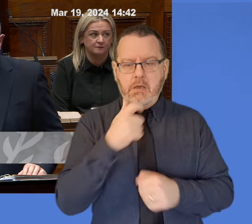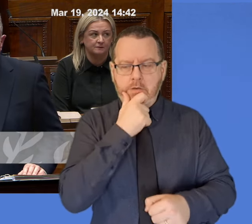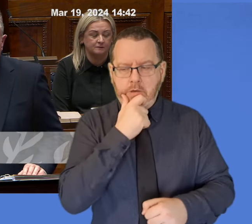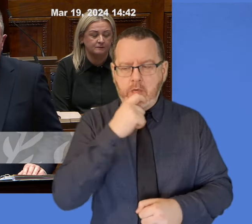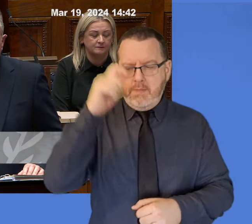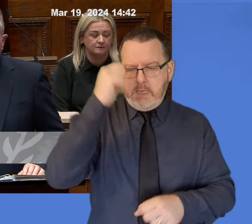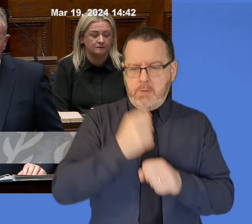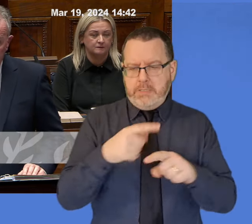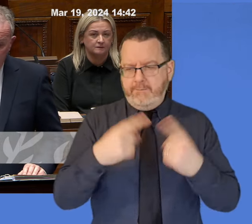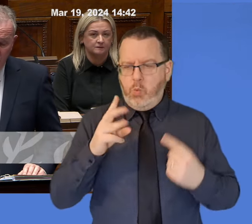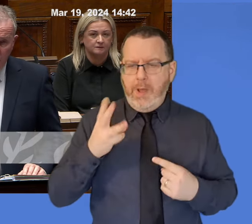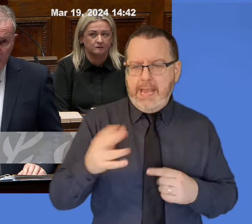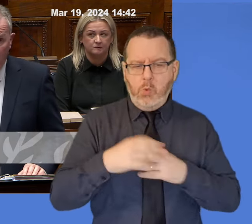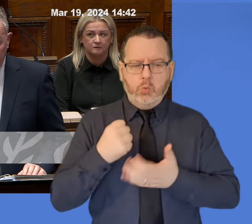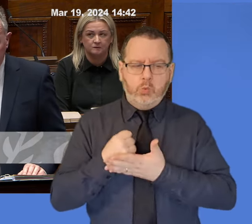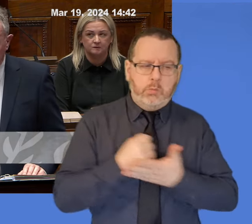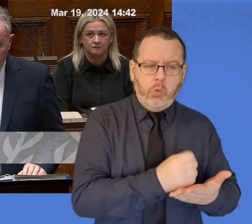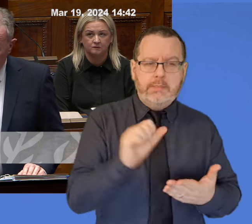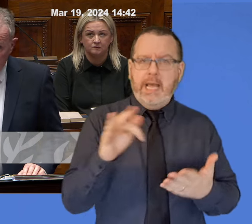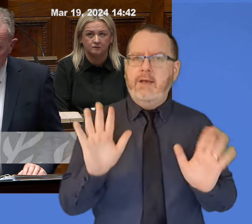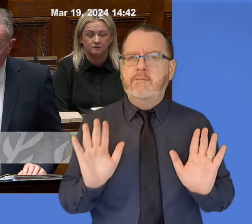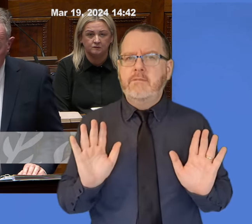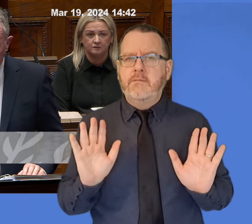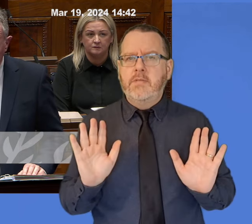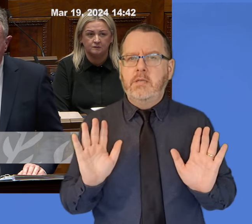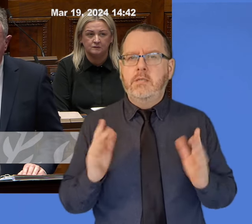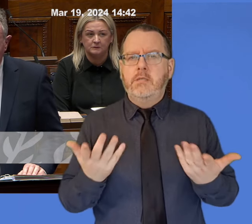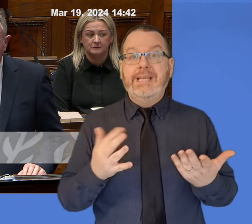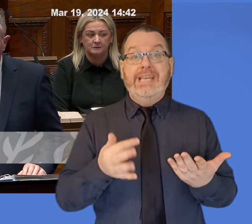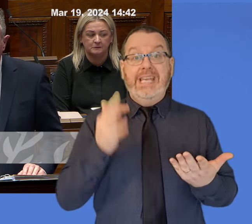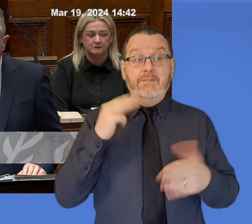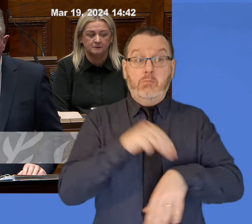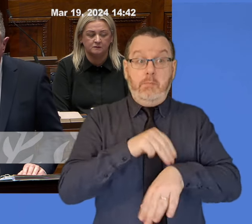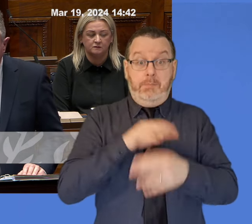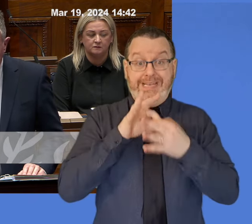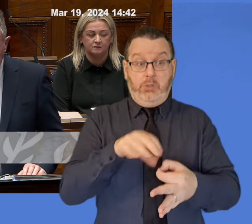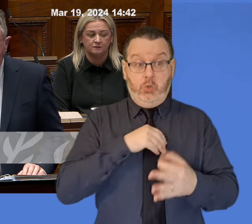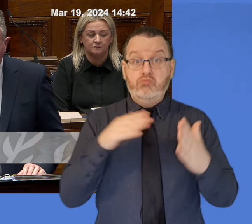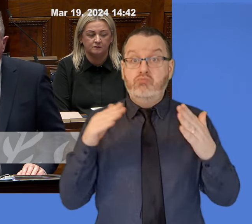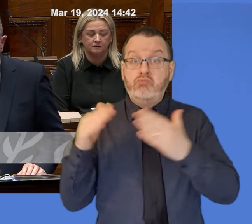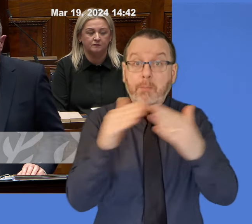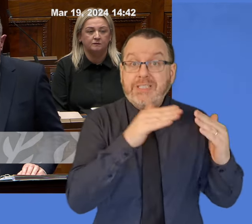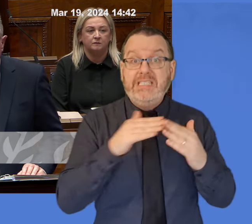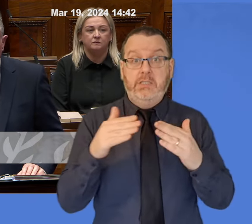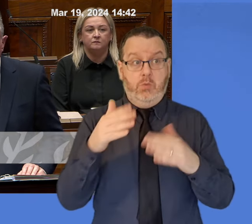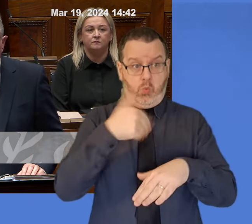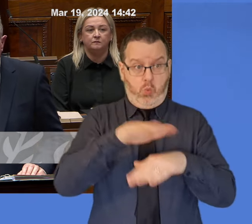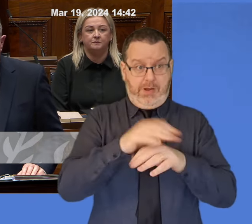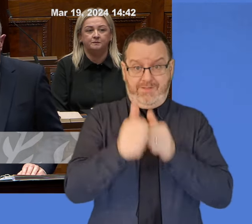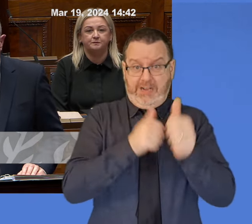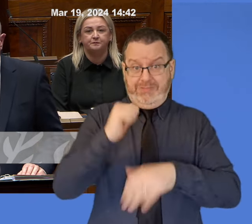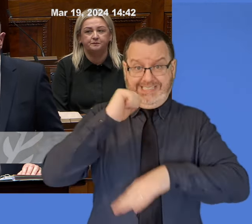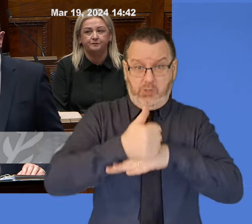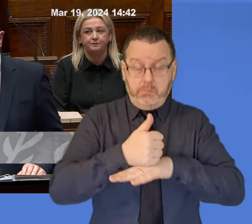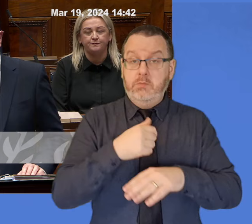the staff that are there. If the issue is property issue, then we're very happy to work with BT to identify what property may suit their needs